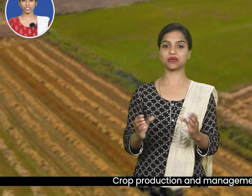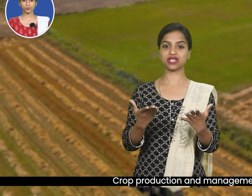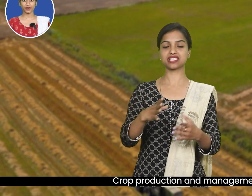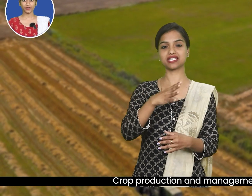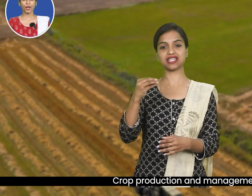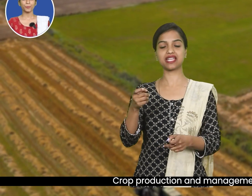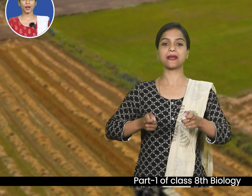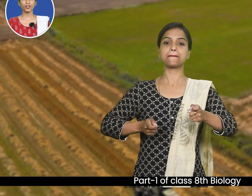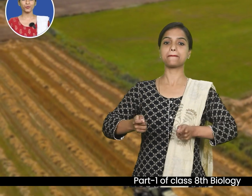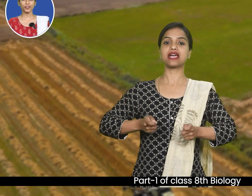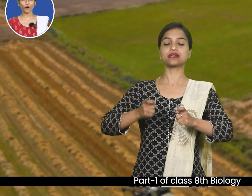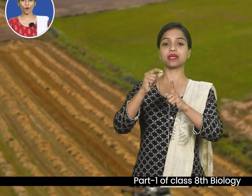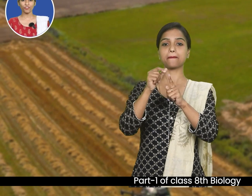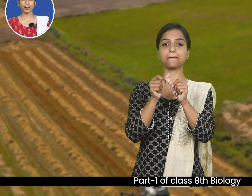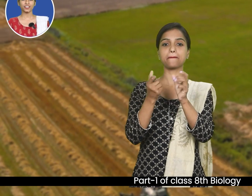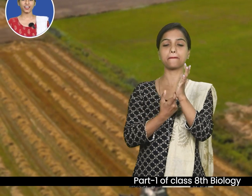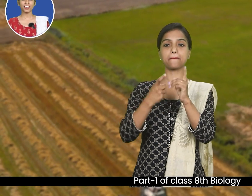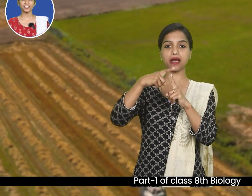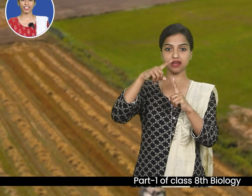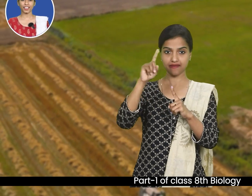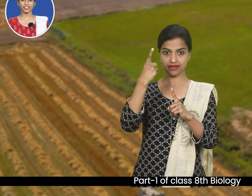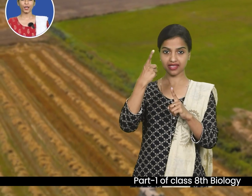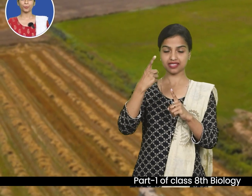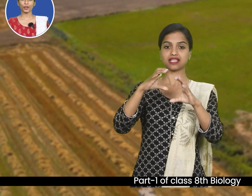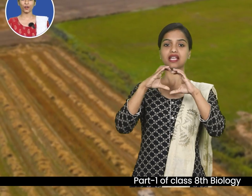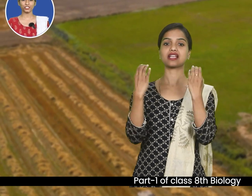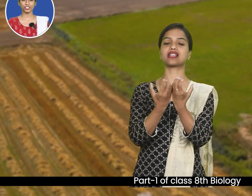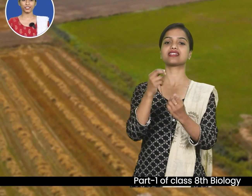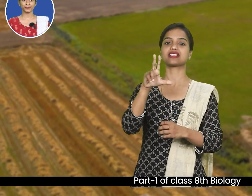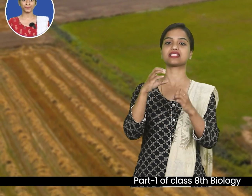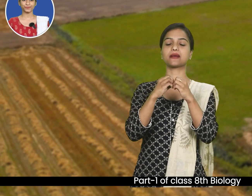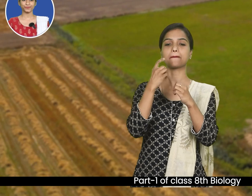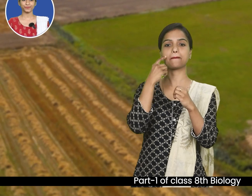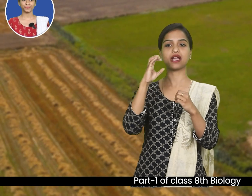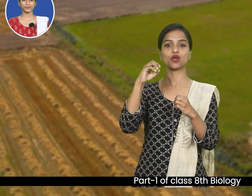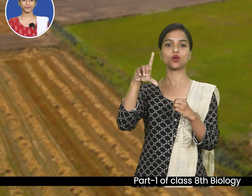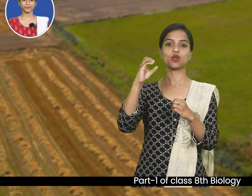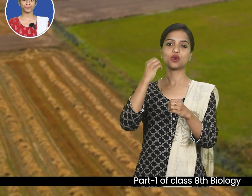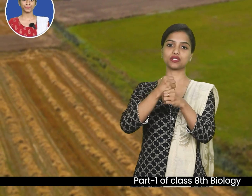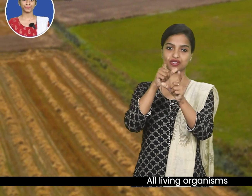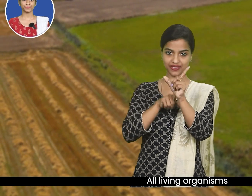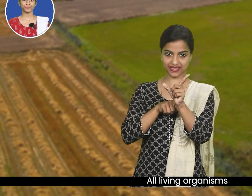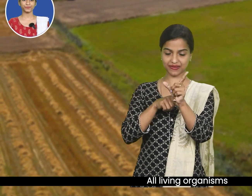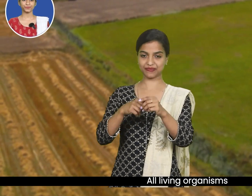and Management Part 1 of Class 8 Biology.